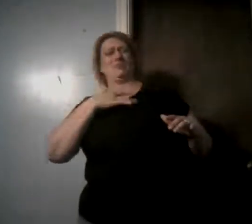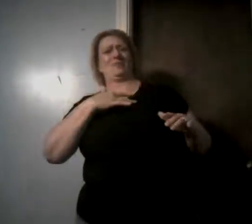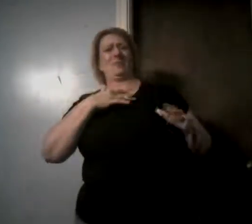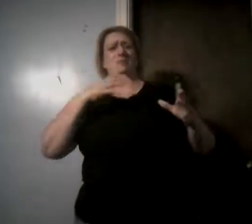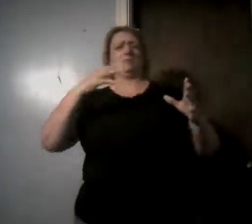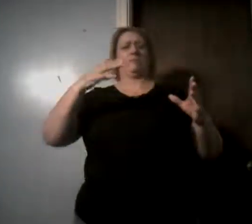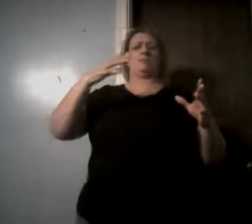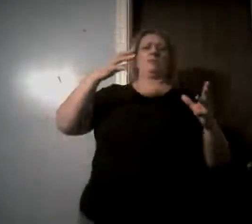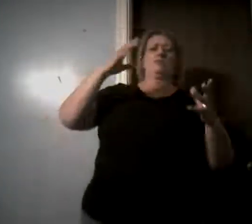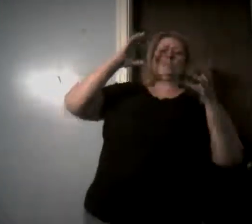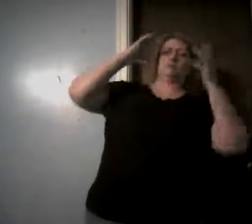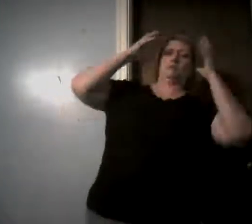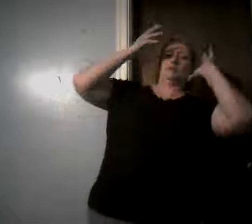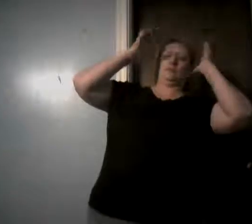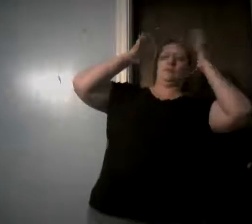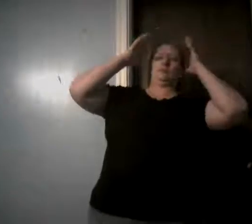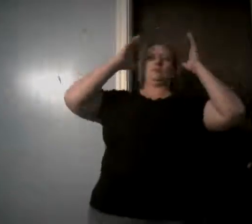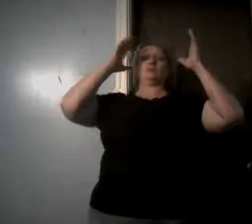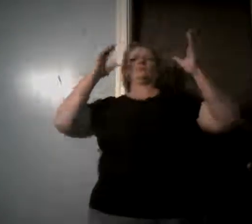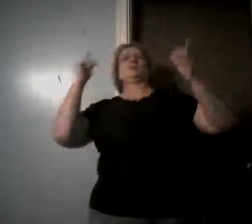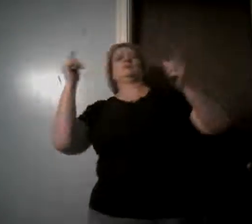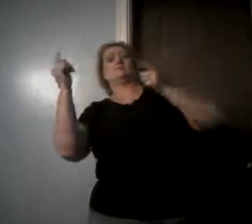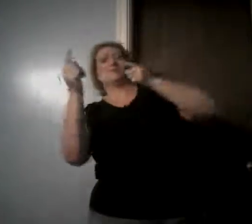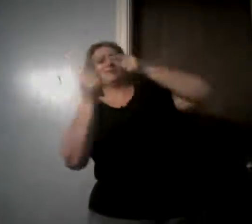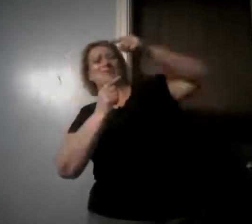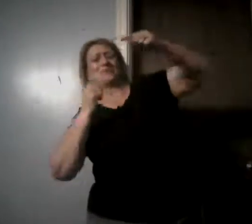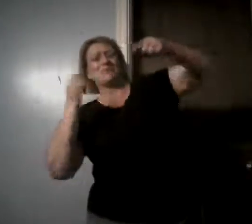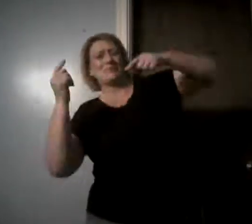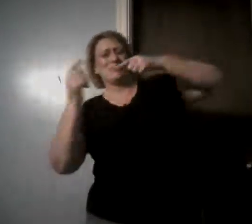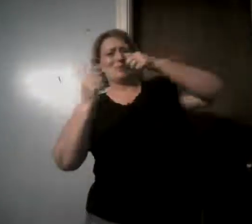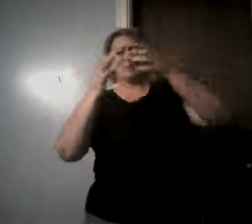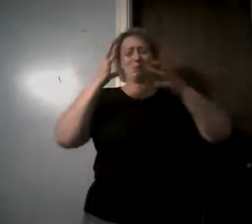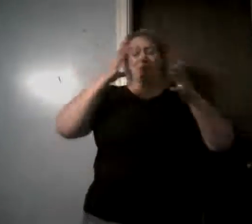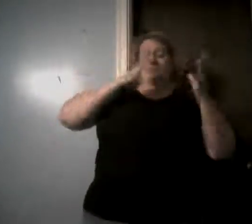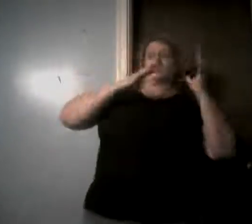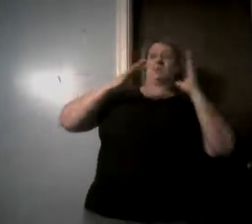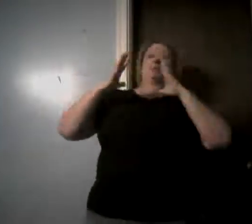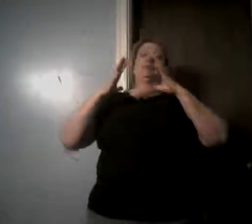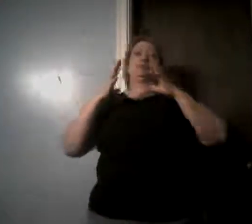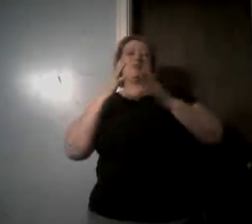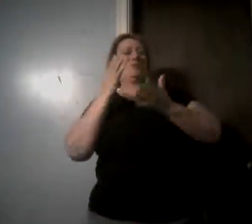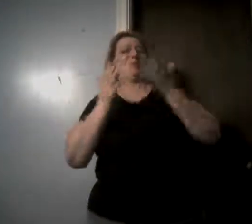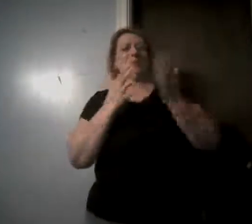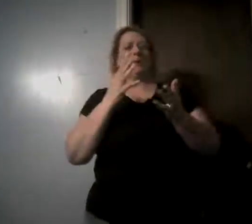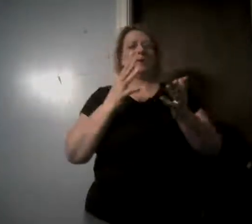If you have dizzy spells, you might feel like you are spinning or rolled around you is spinning.